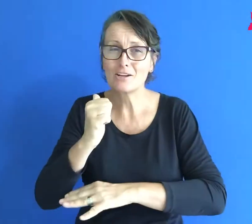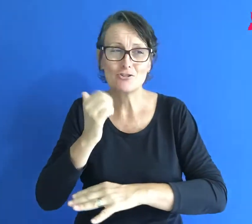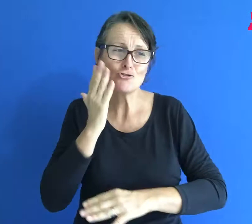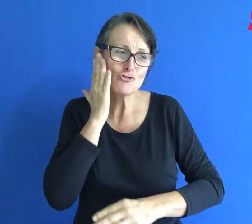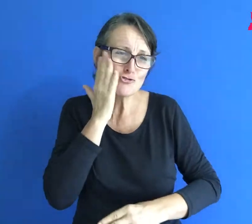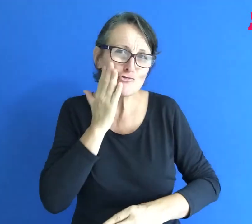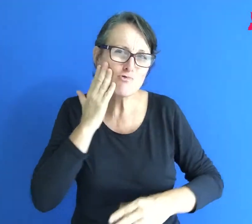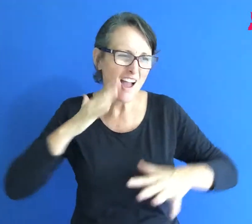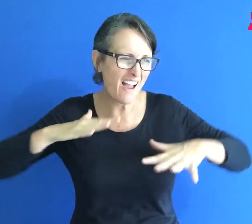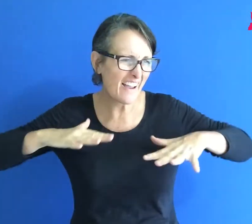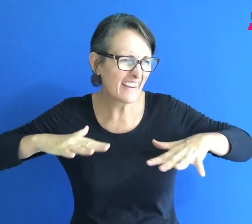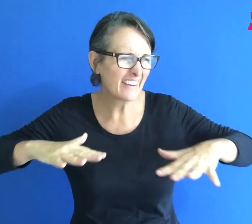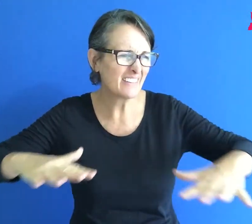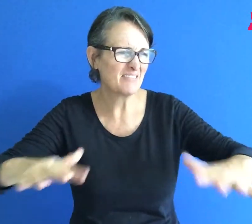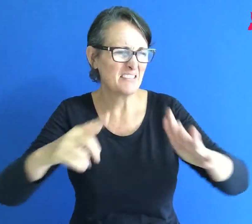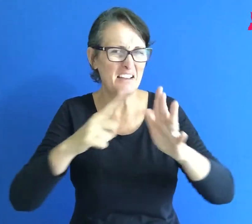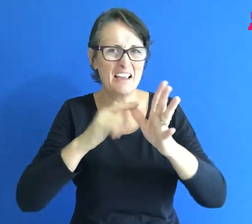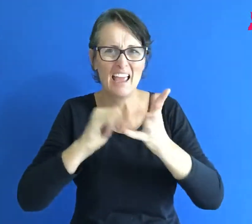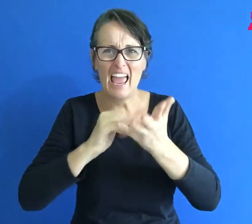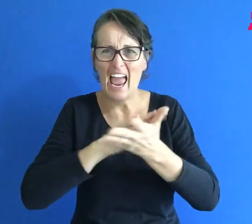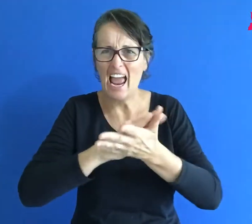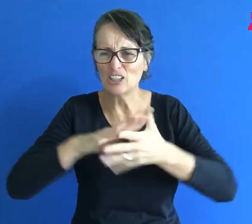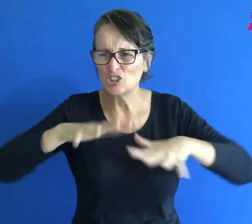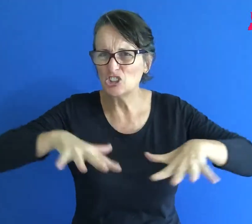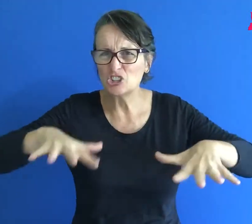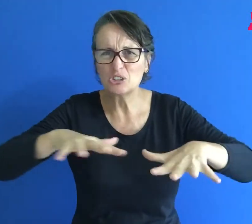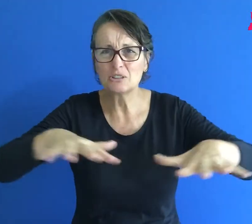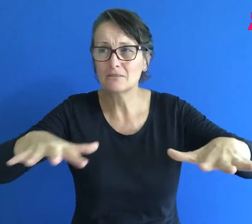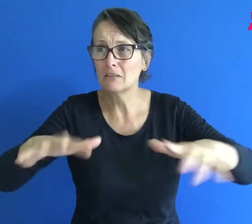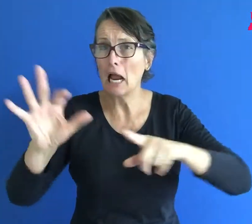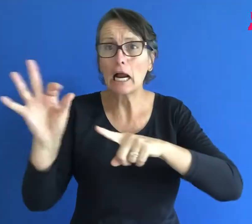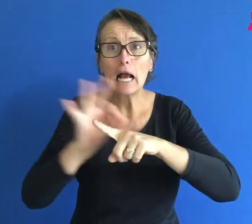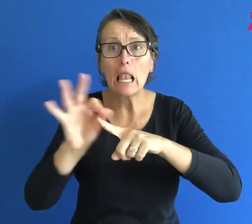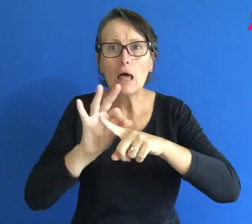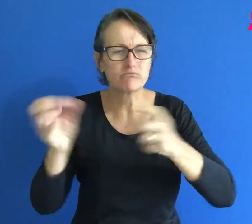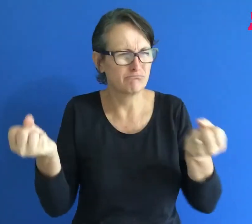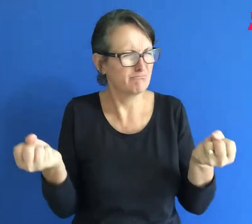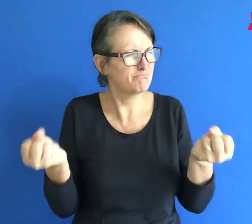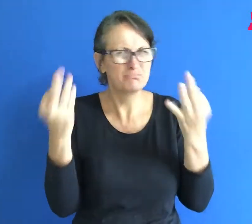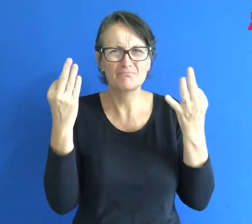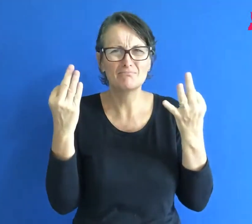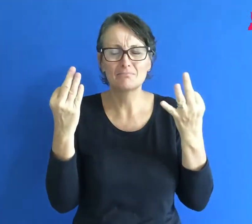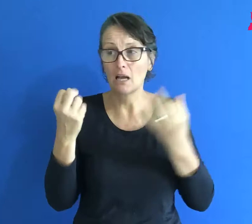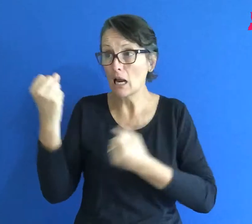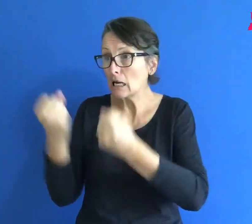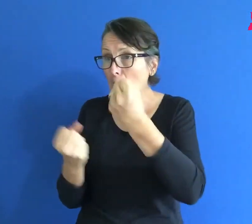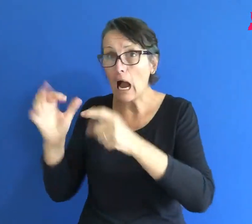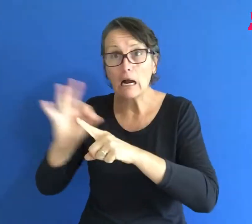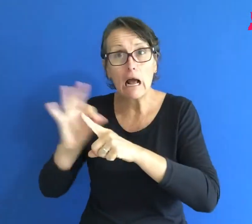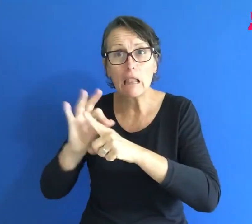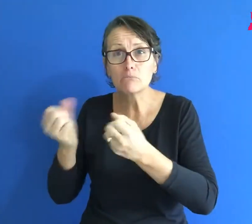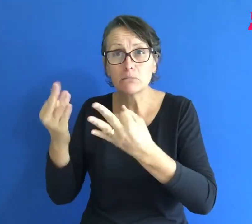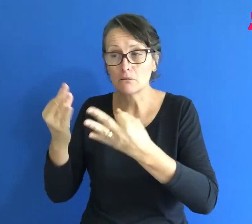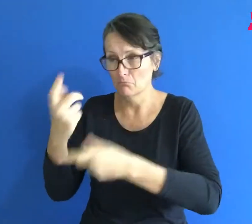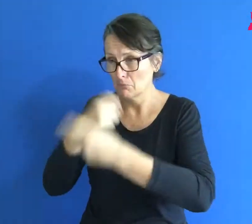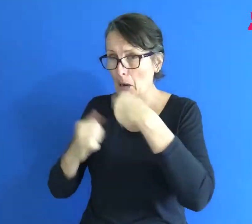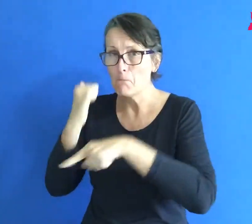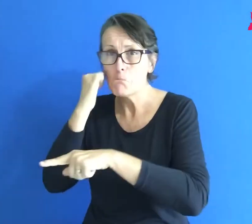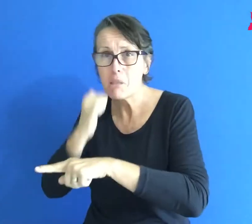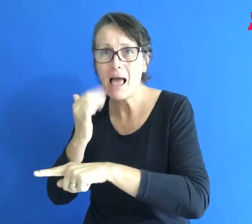and anything that had paint or colour on it has been stripped off. Grey cars, black cars, buildings, you know,